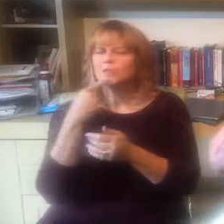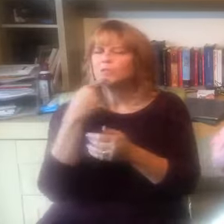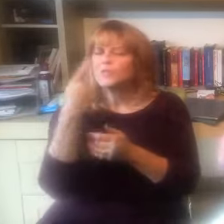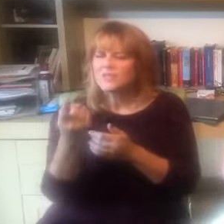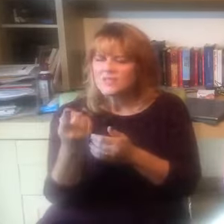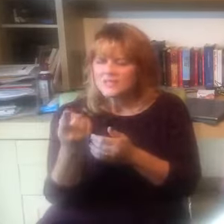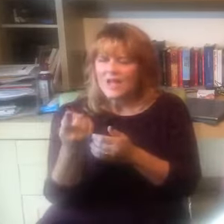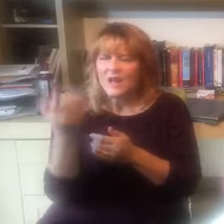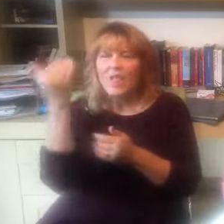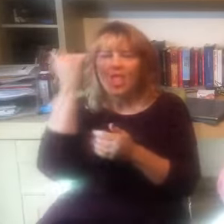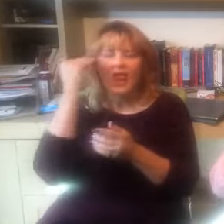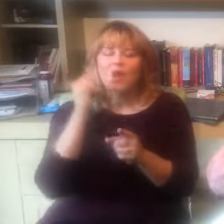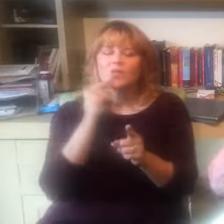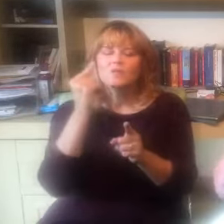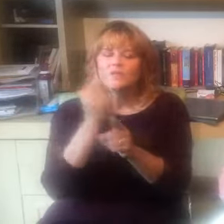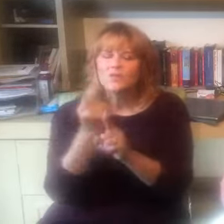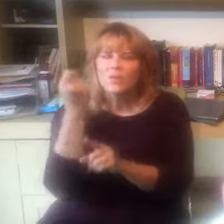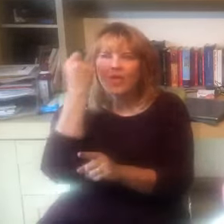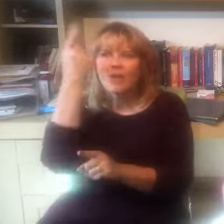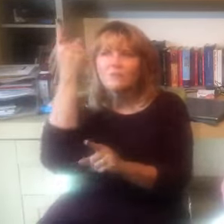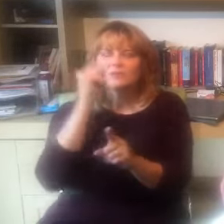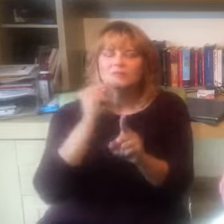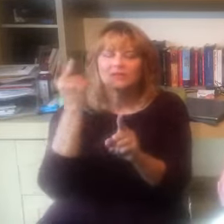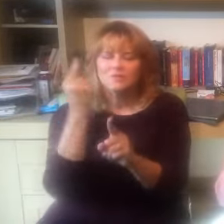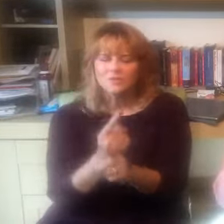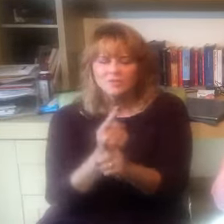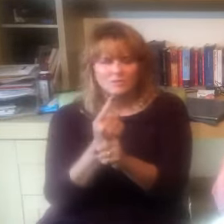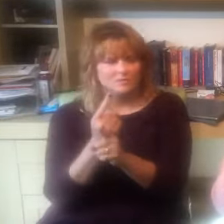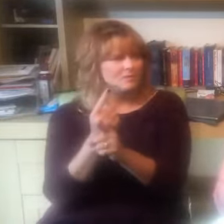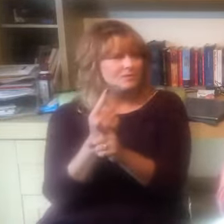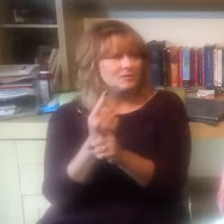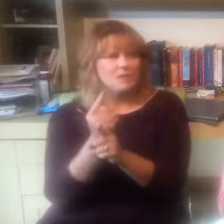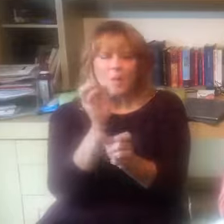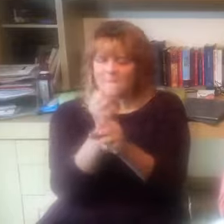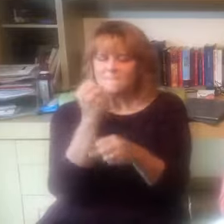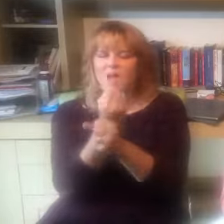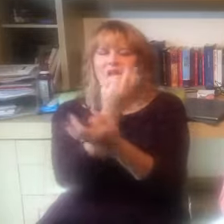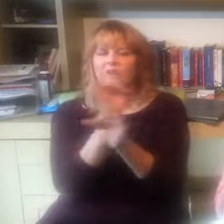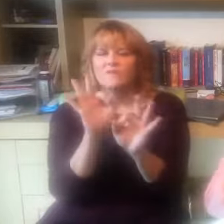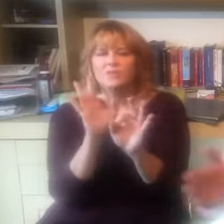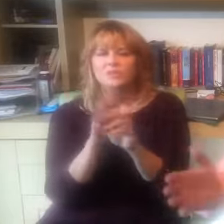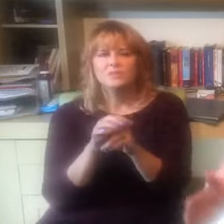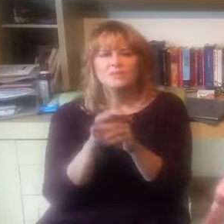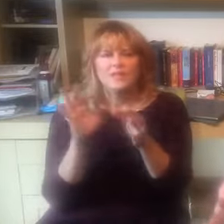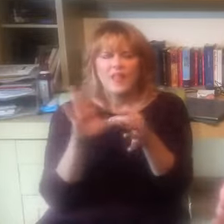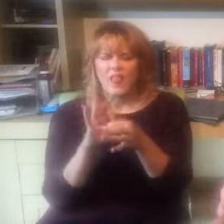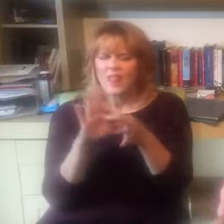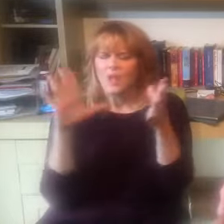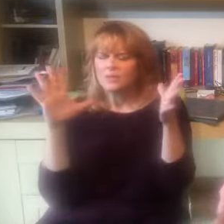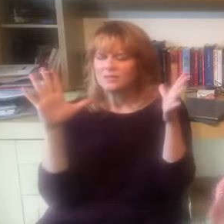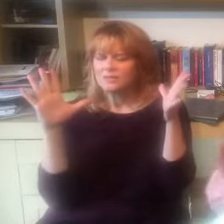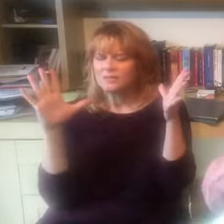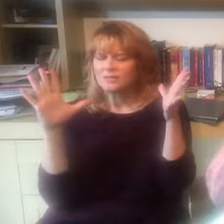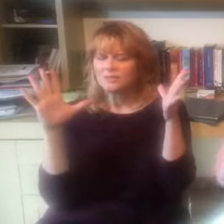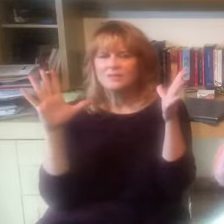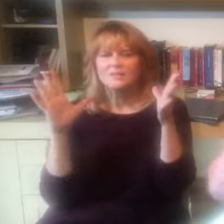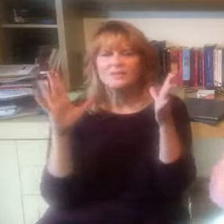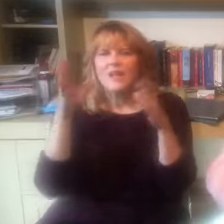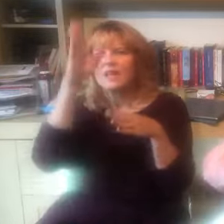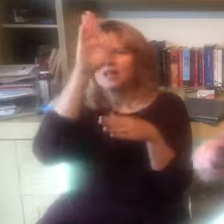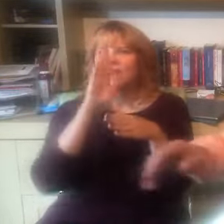will know the truth and understand the truth, it will make us free. Loose us. God, go